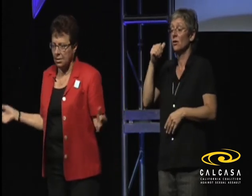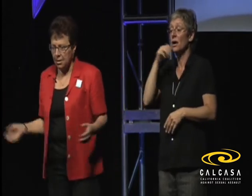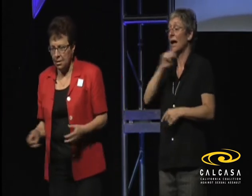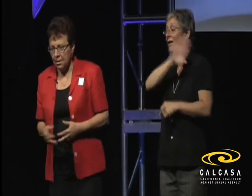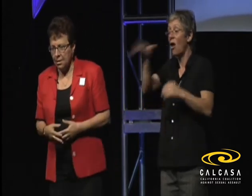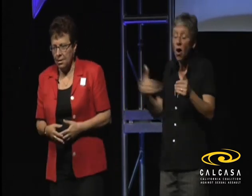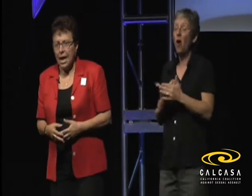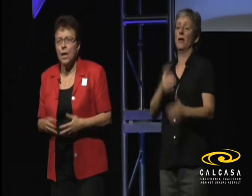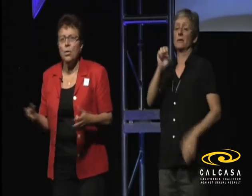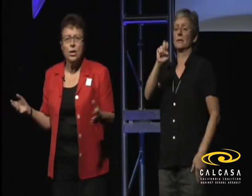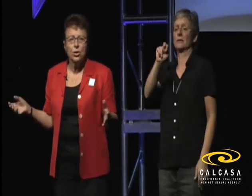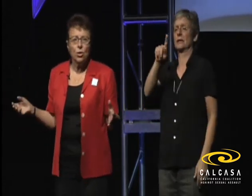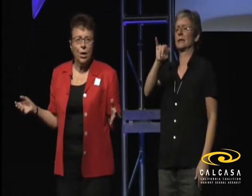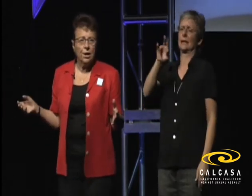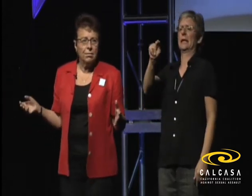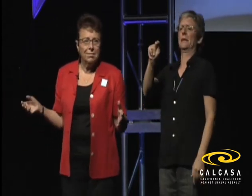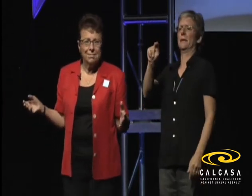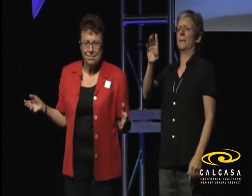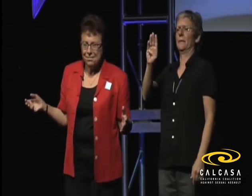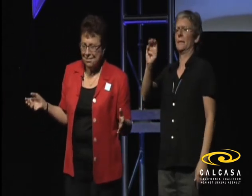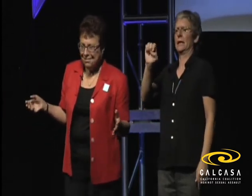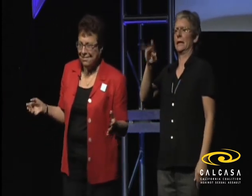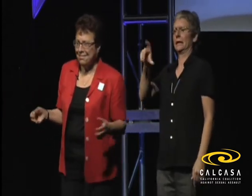Beings. Anyone can join.